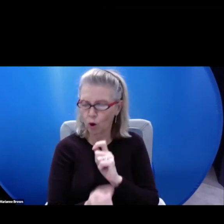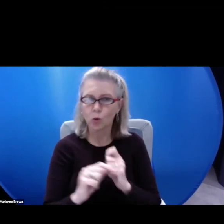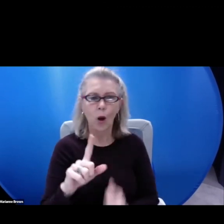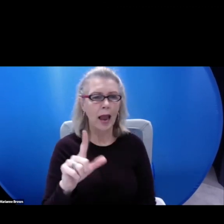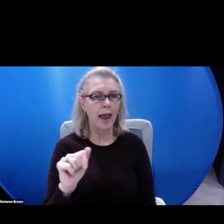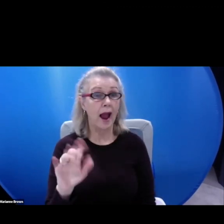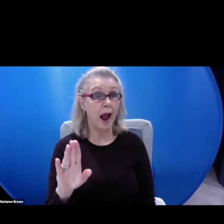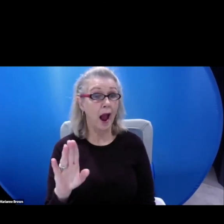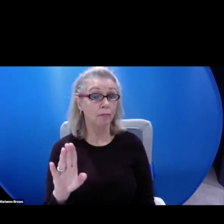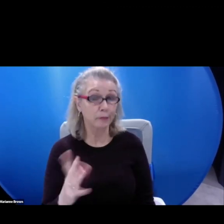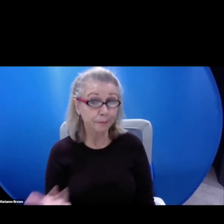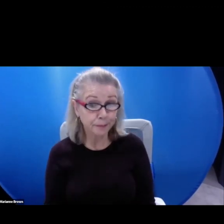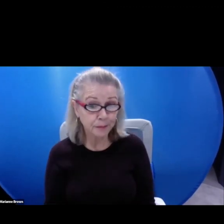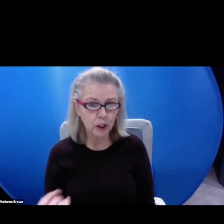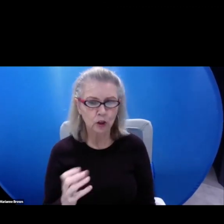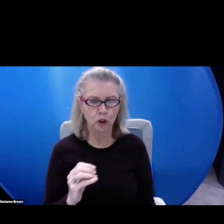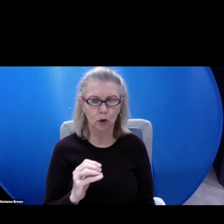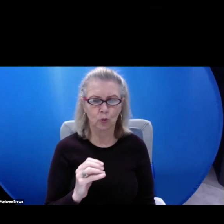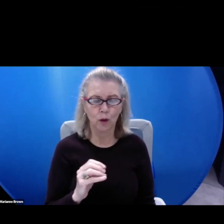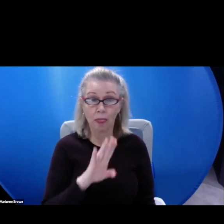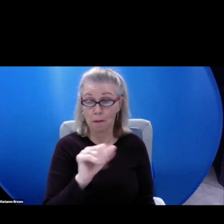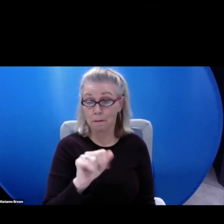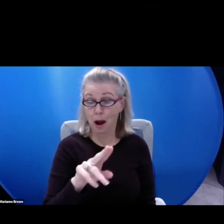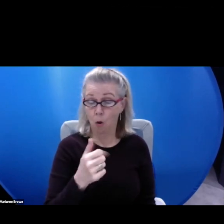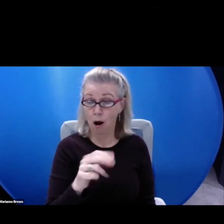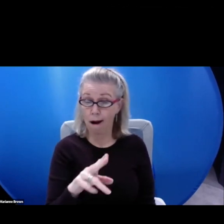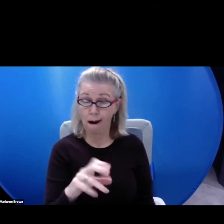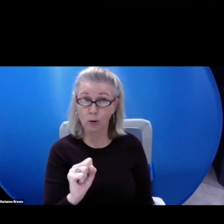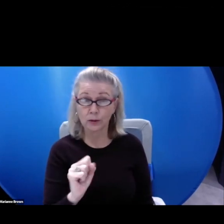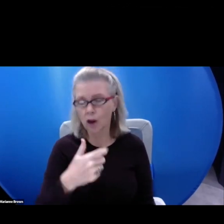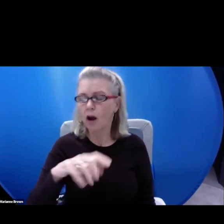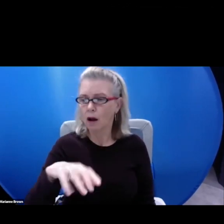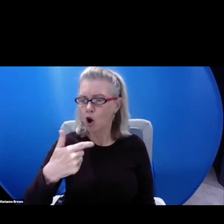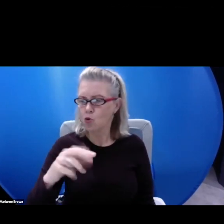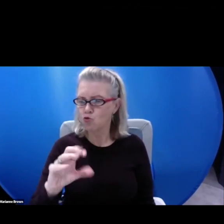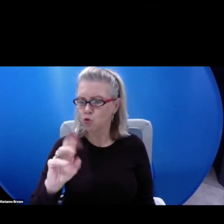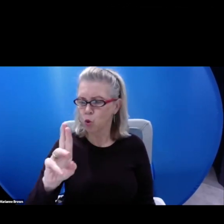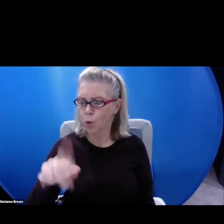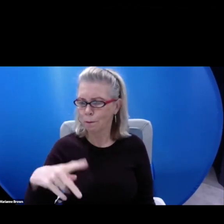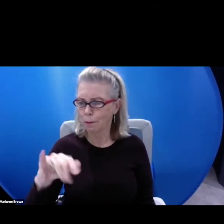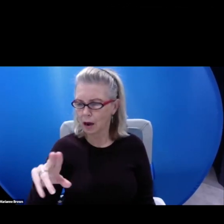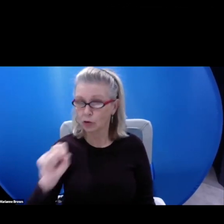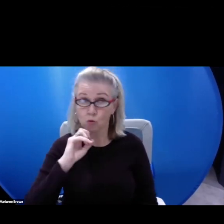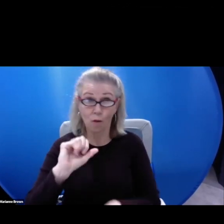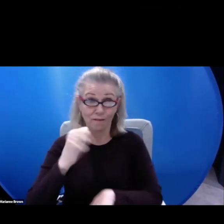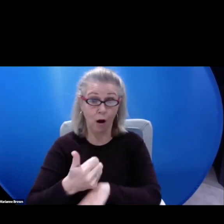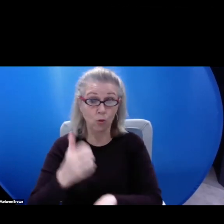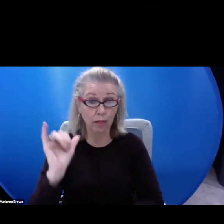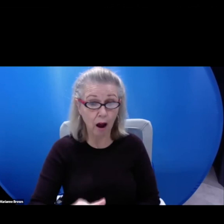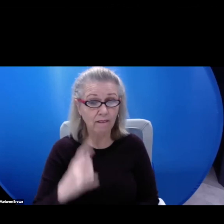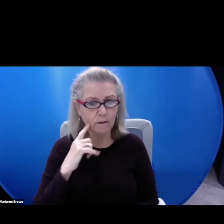Walter Gropius founded the Bauhaus School as a new model of academic artist